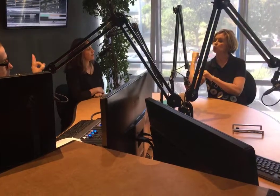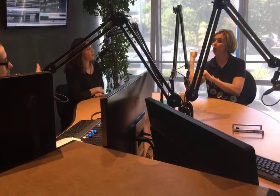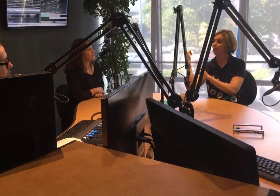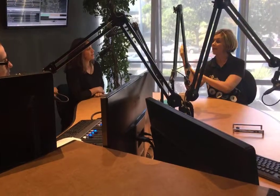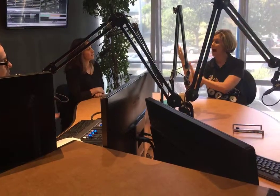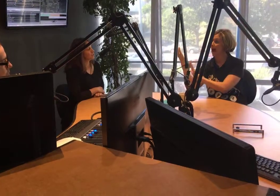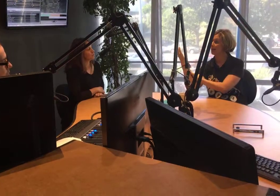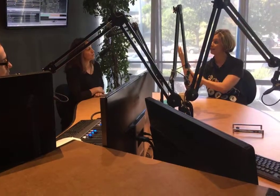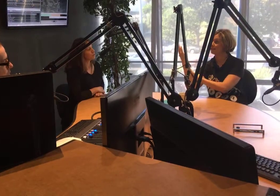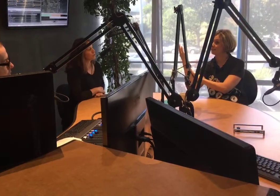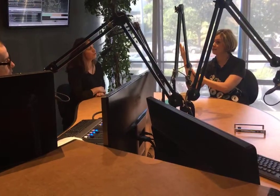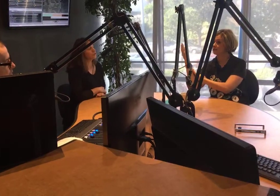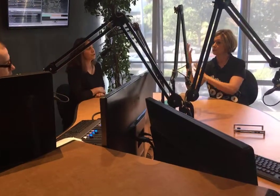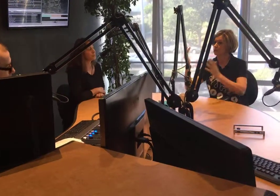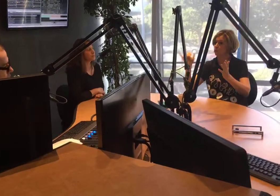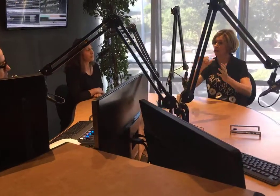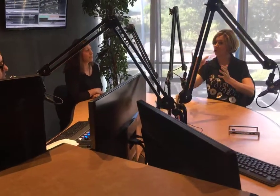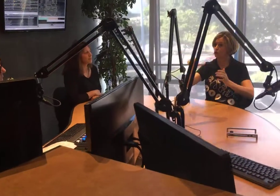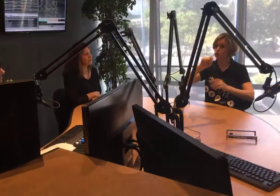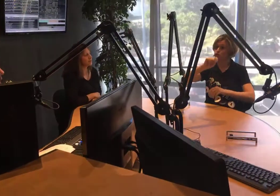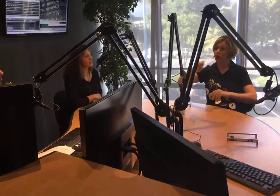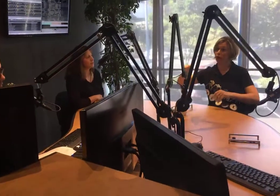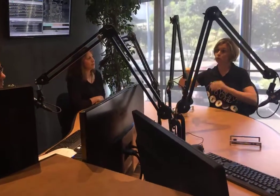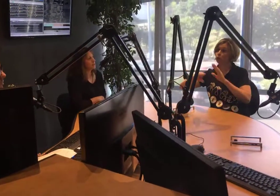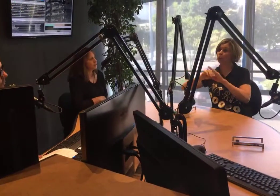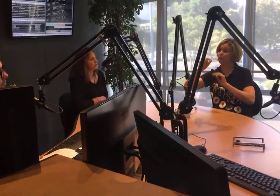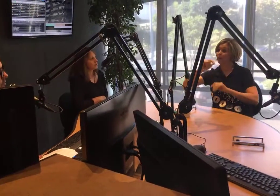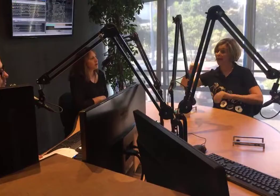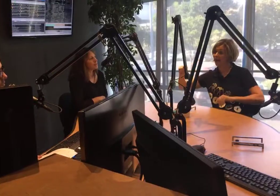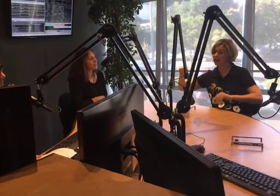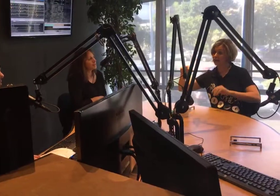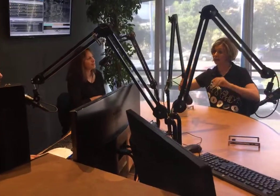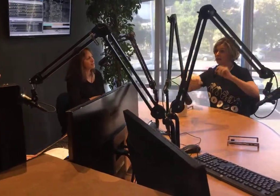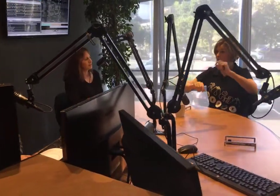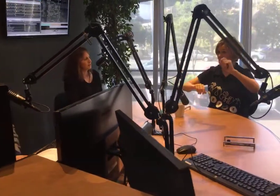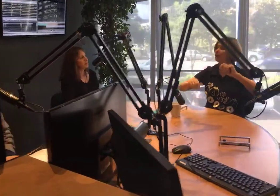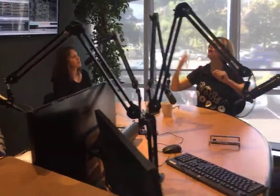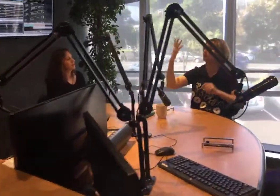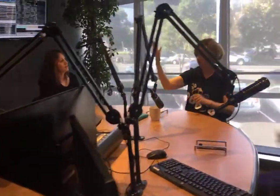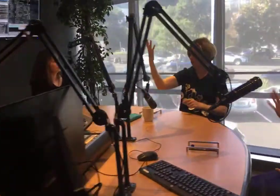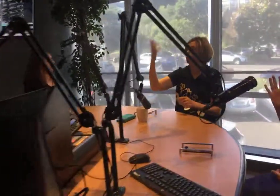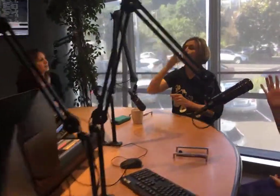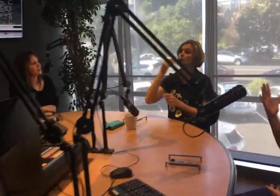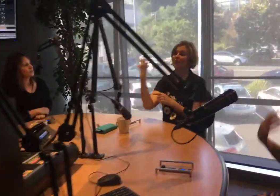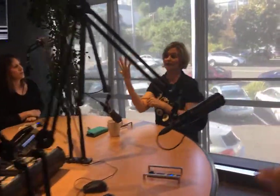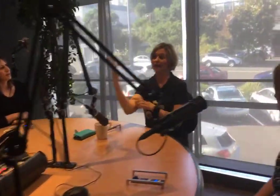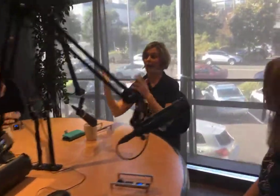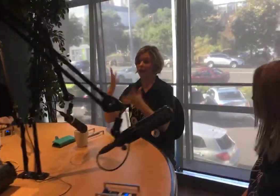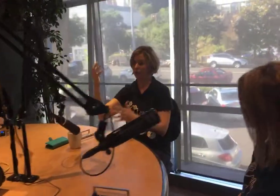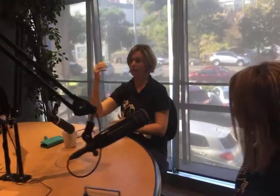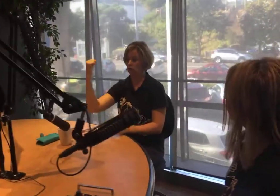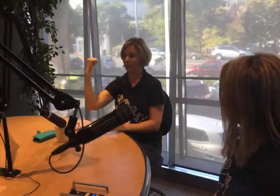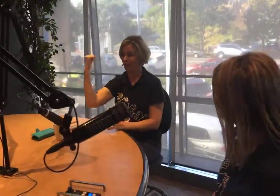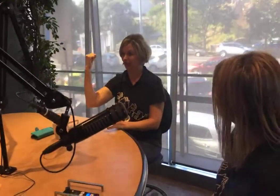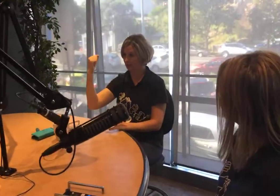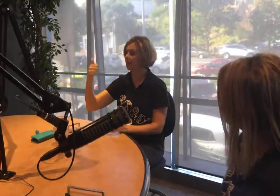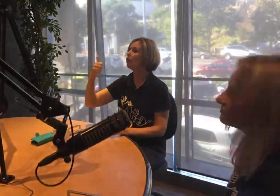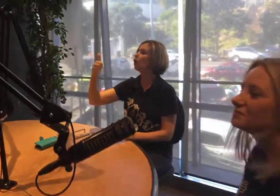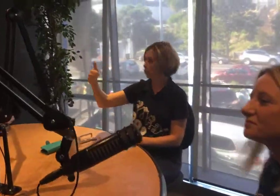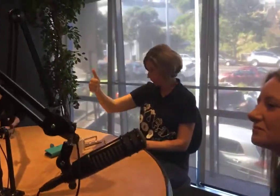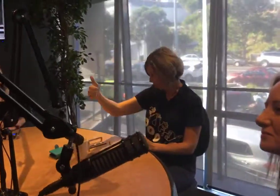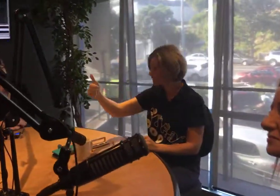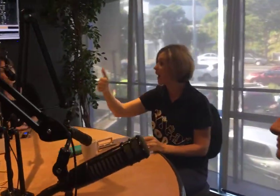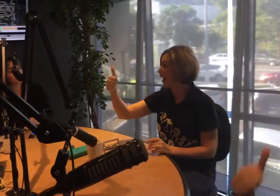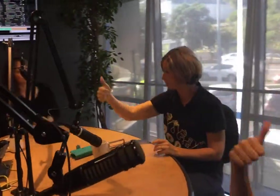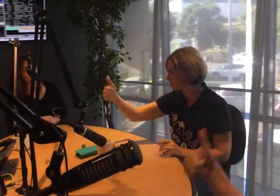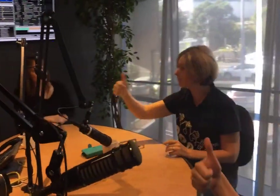the sun rising. So you also use your dominant hand. So if you're right-handed, you'd use that one. Okay. Okay. So thumbs